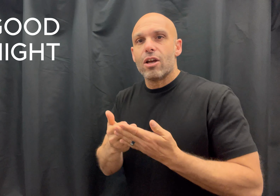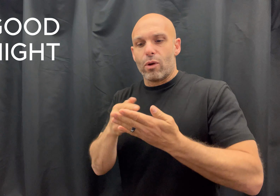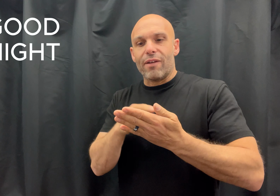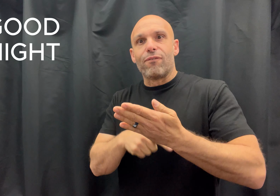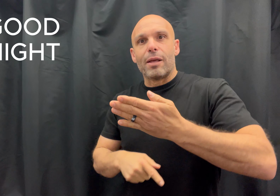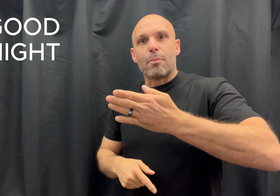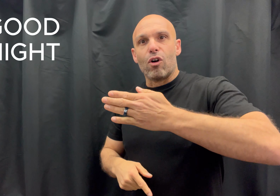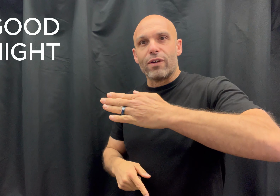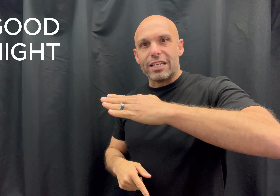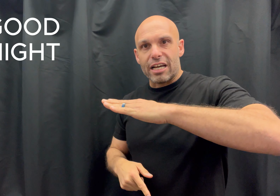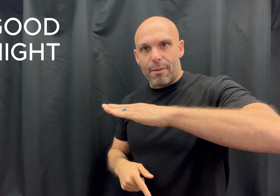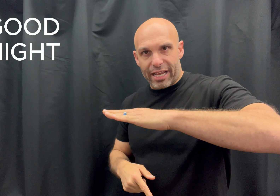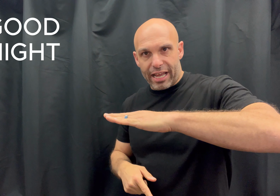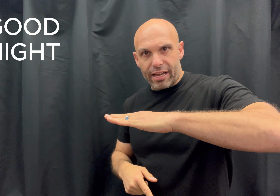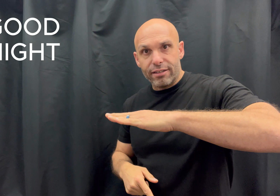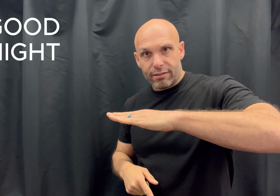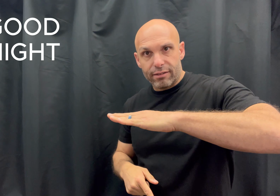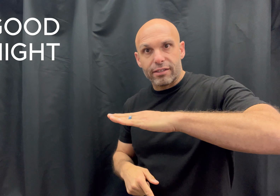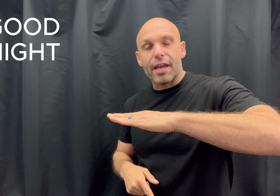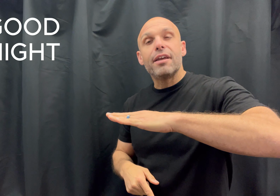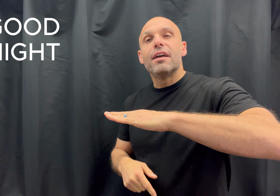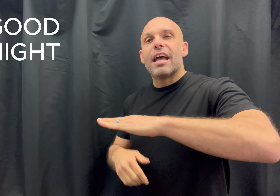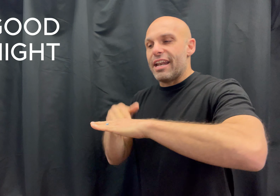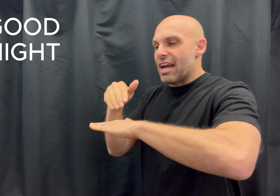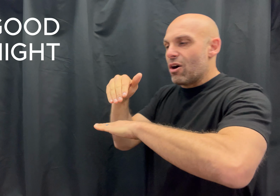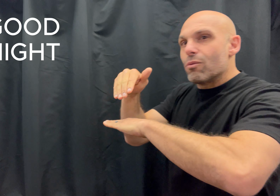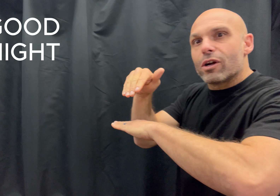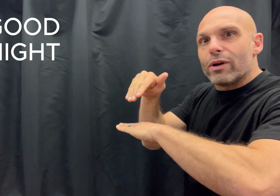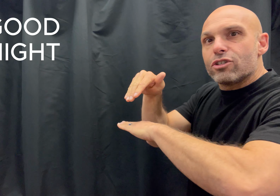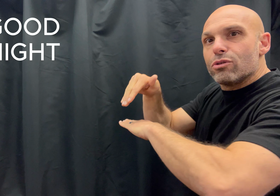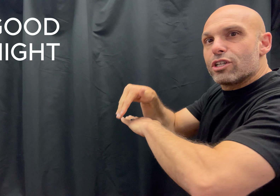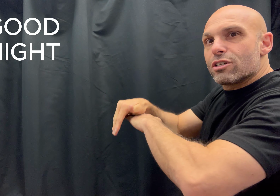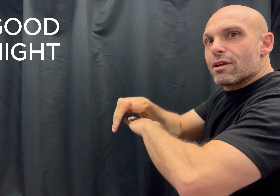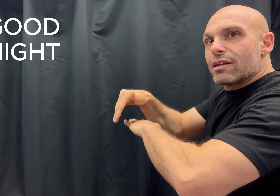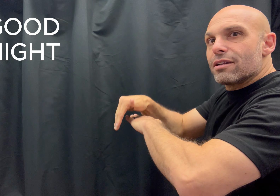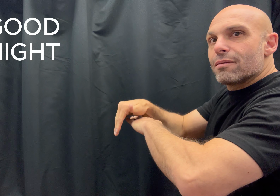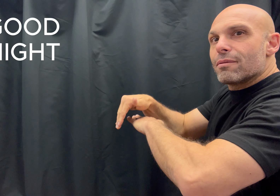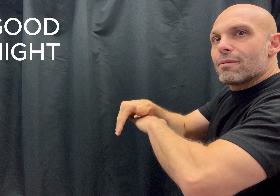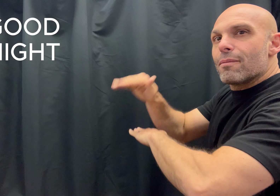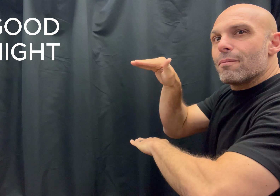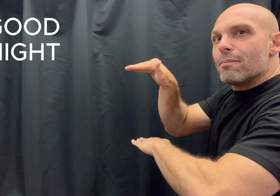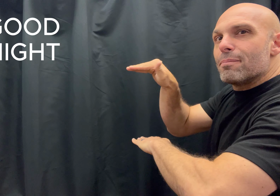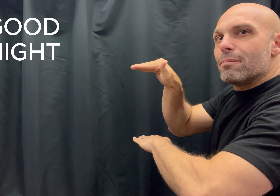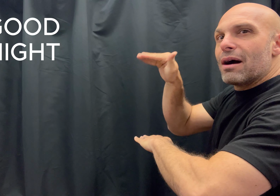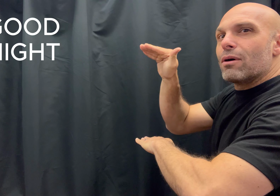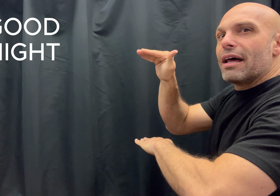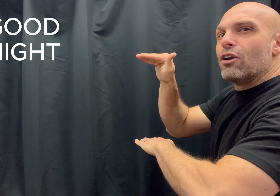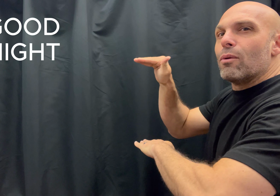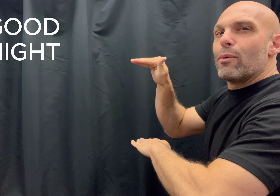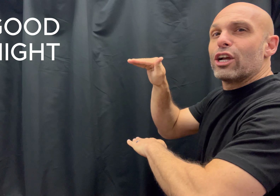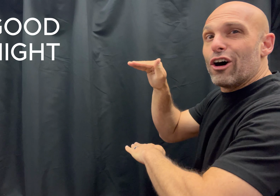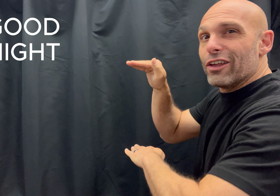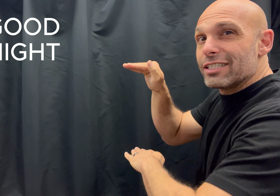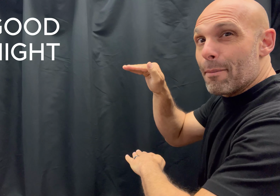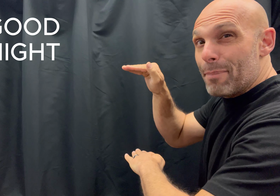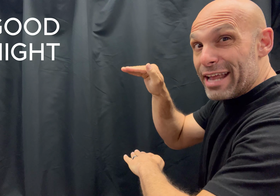going to flip over the dominant hand. Okay, and now we're going to just, I don't know what we call this, a bent